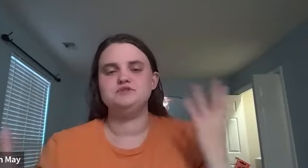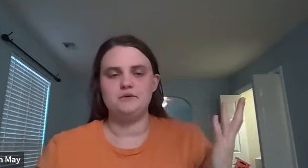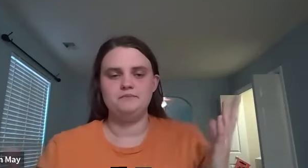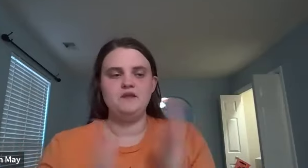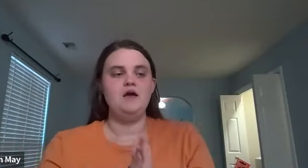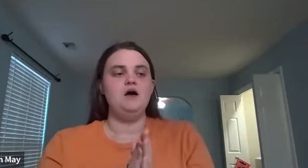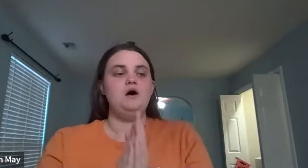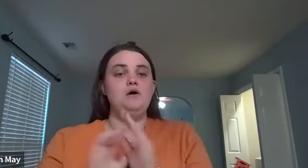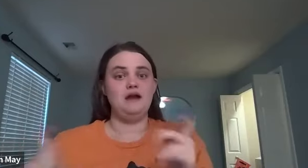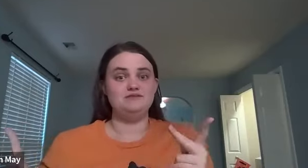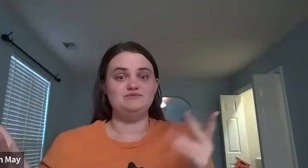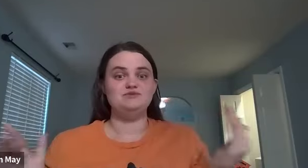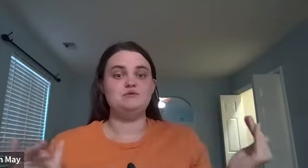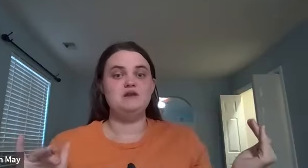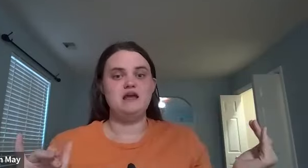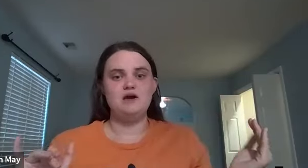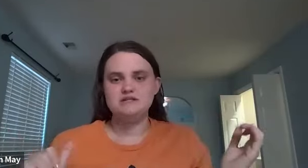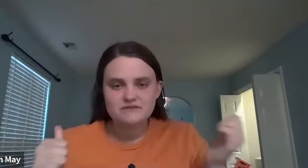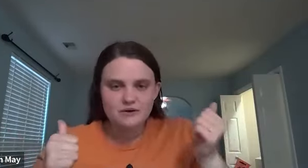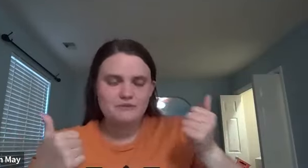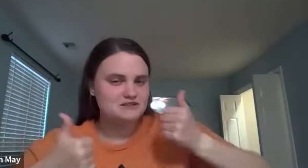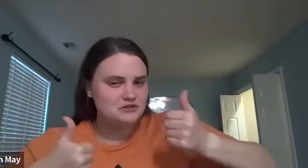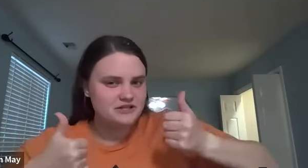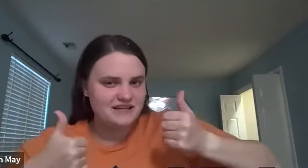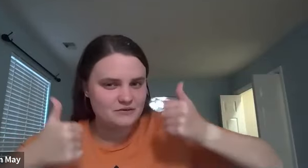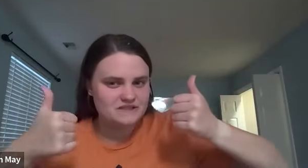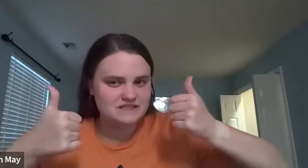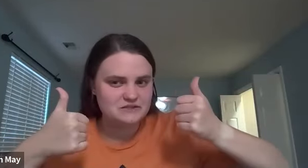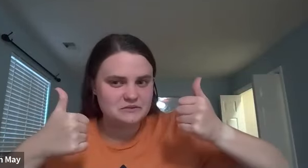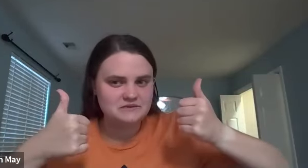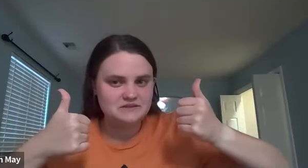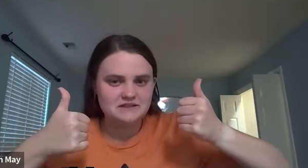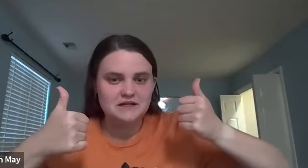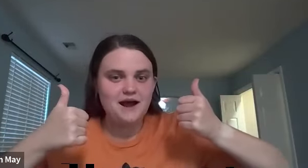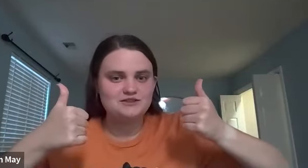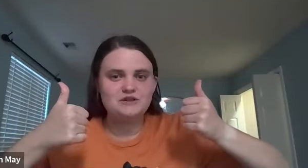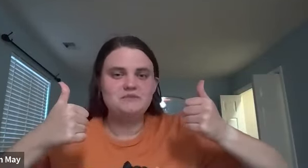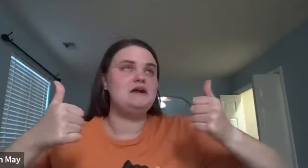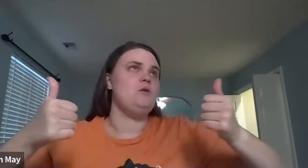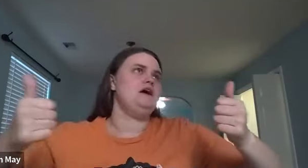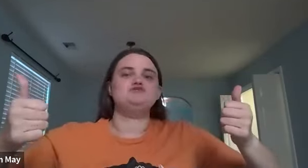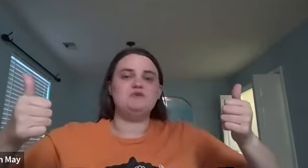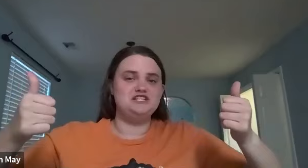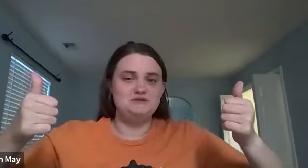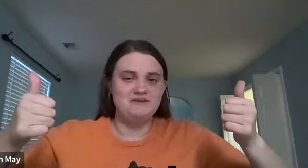So, okay. So now are we still good? Everyone's still not totally being like, oh my gosh, what is she doing right